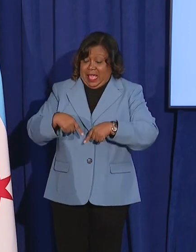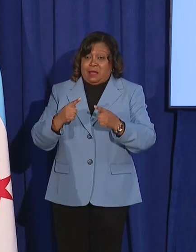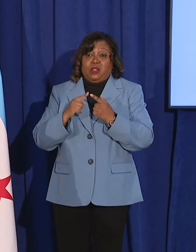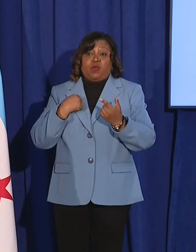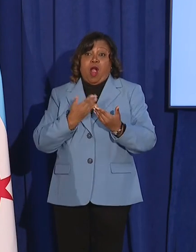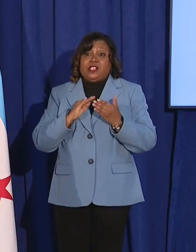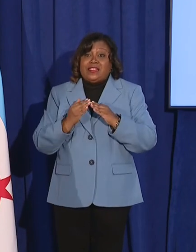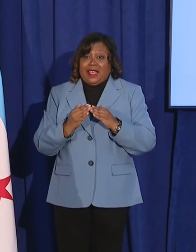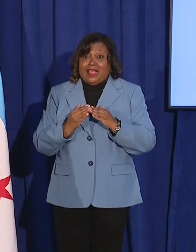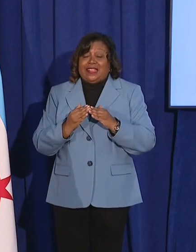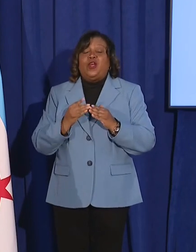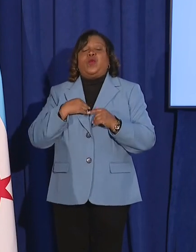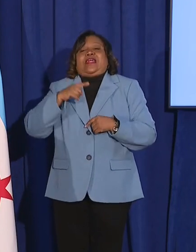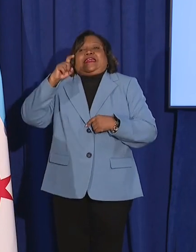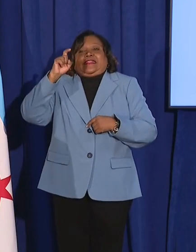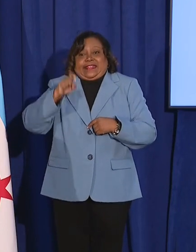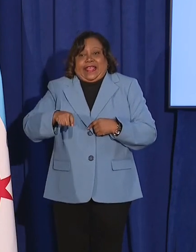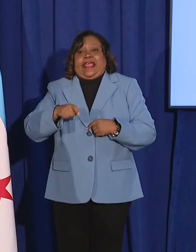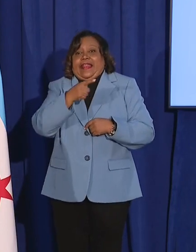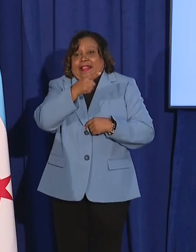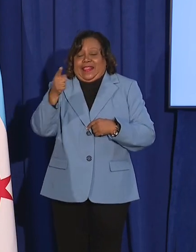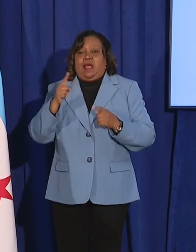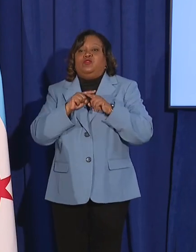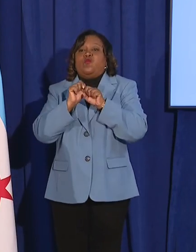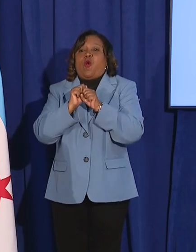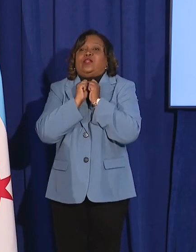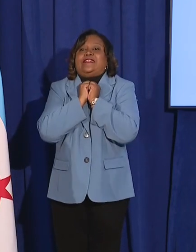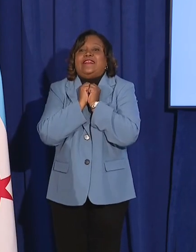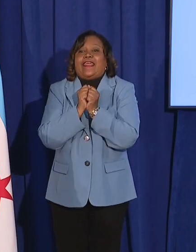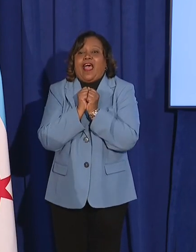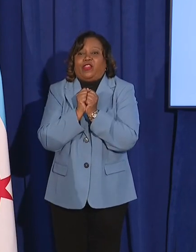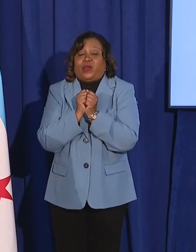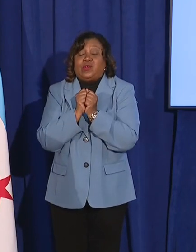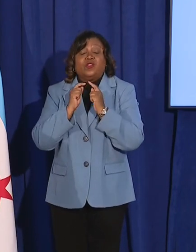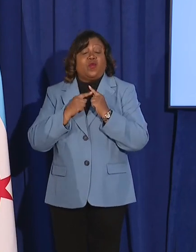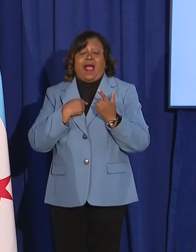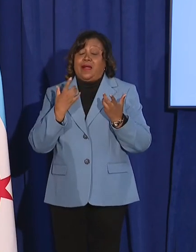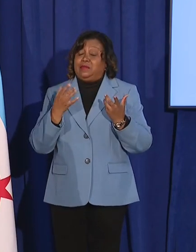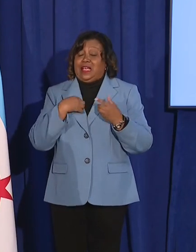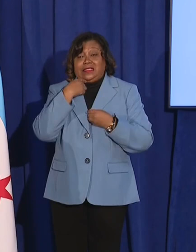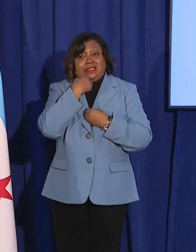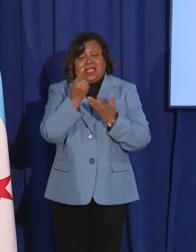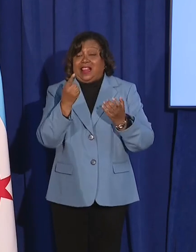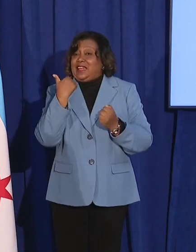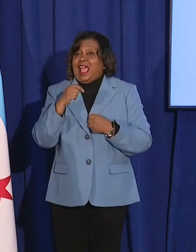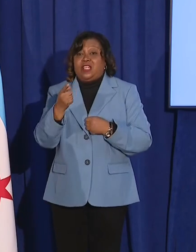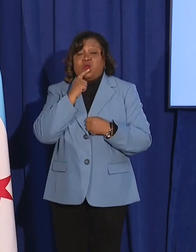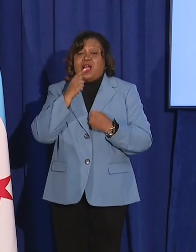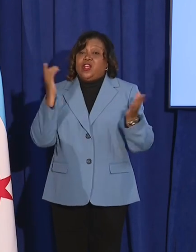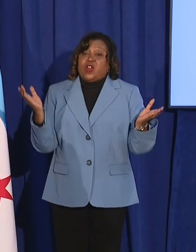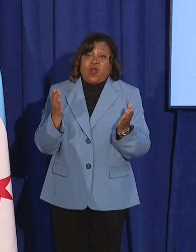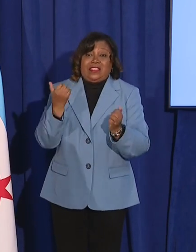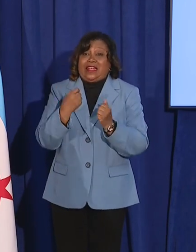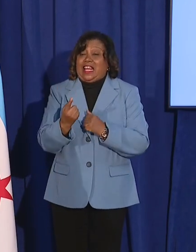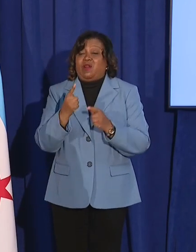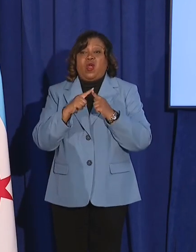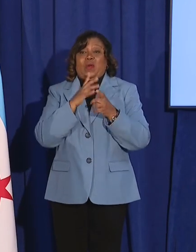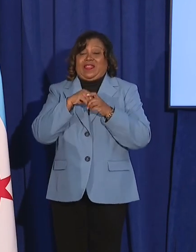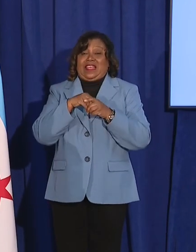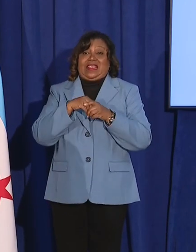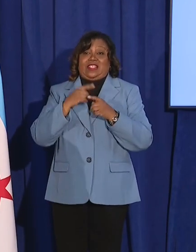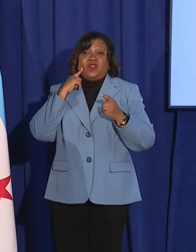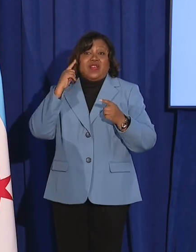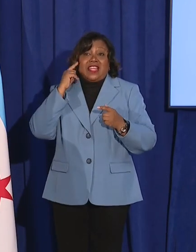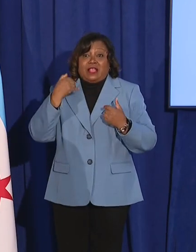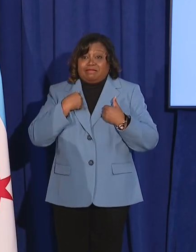our city. We need them to work together. So I'm just telling anybody and urging anybody within the sound of